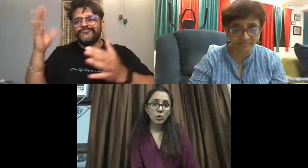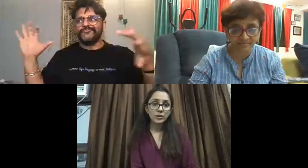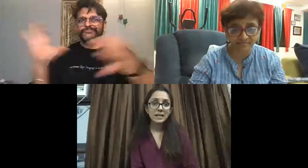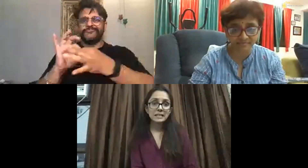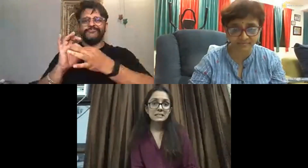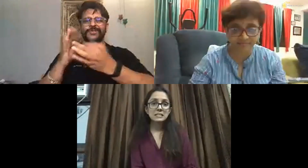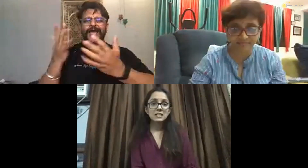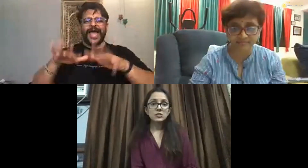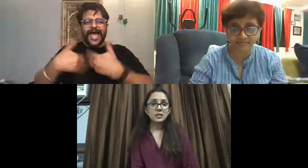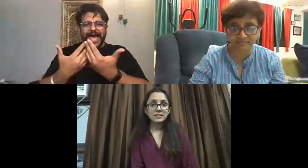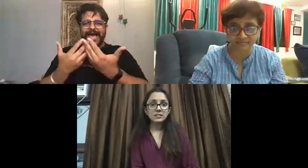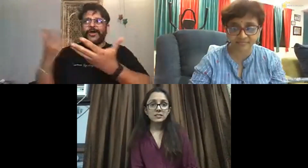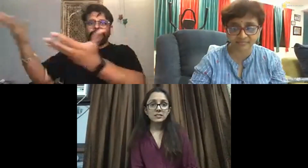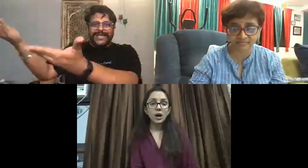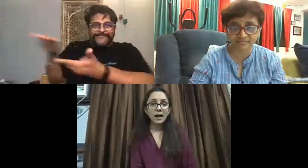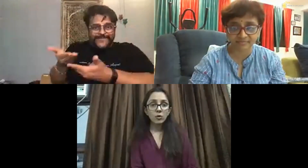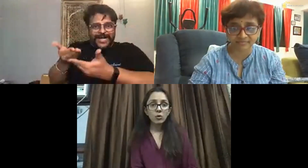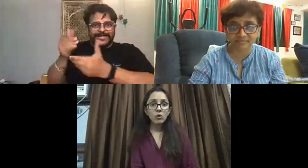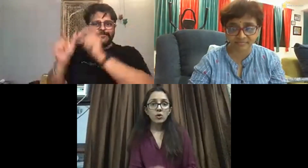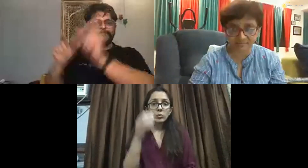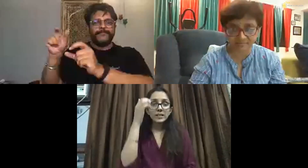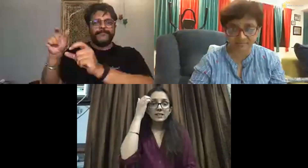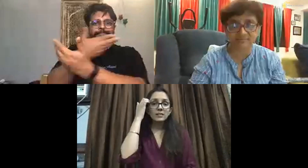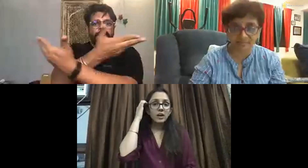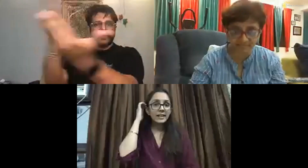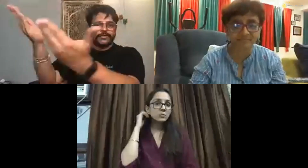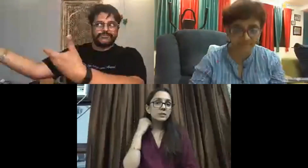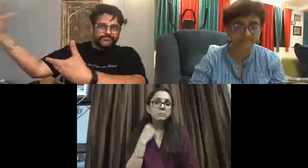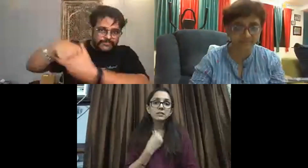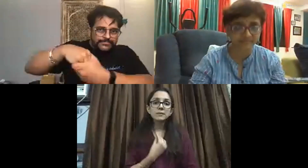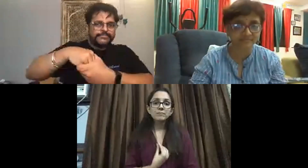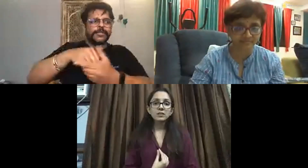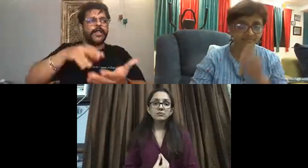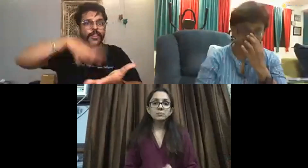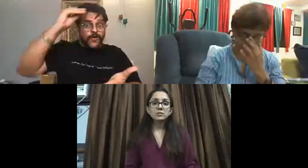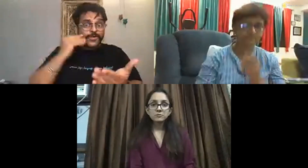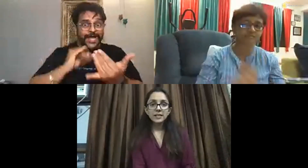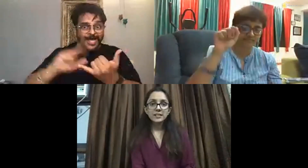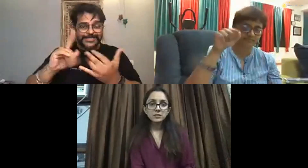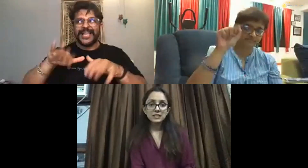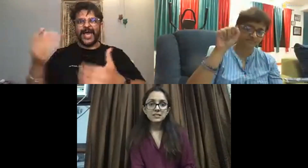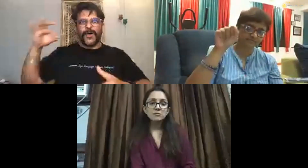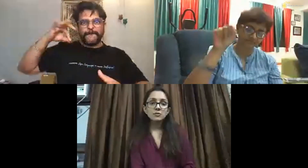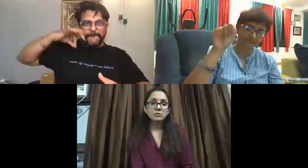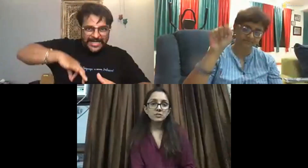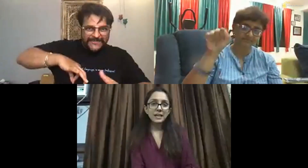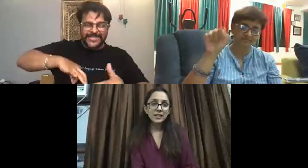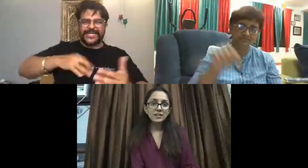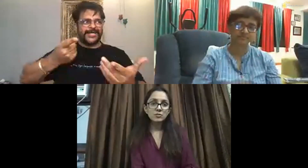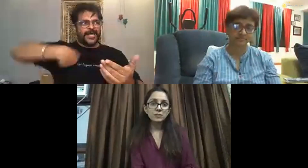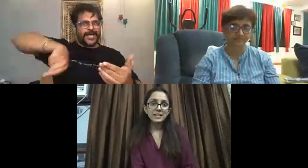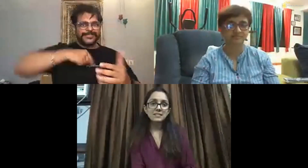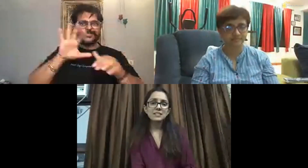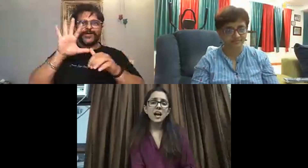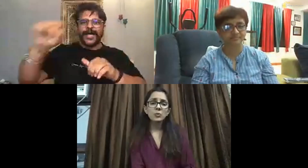raising more awareness related to how we can invite people from different expertise, from different areas